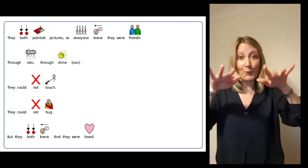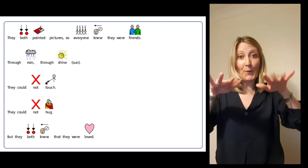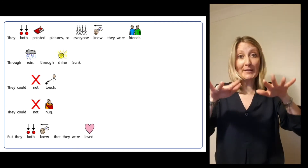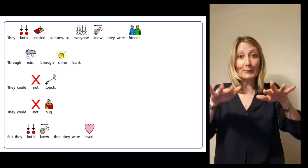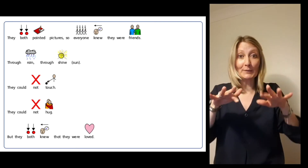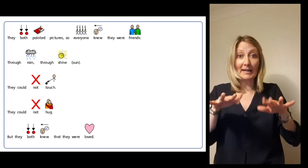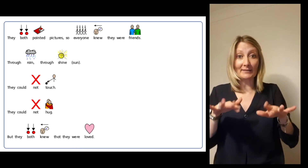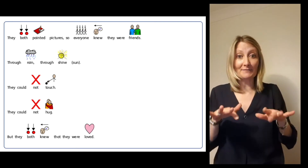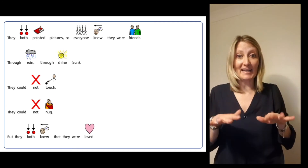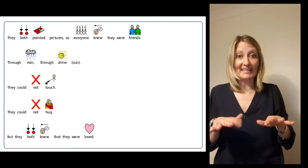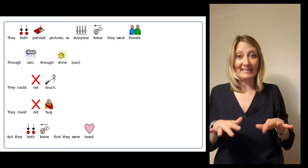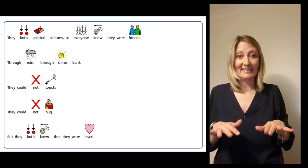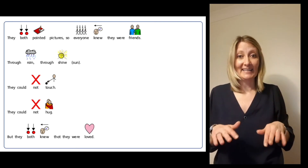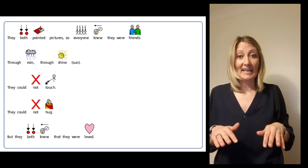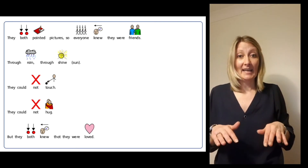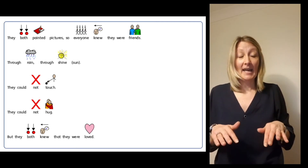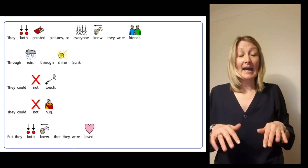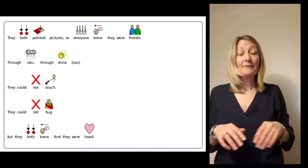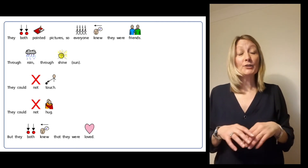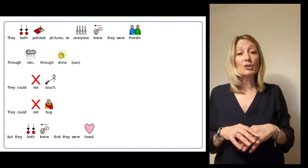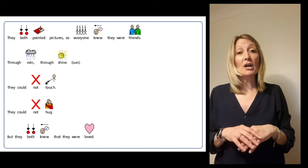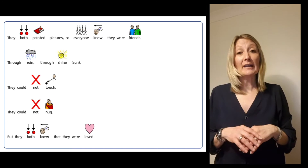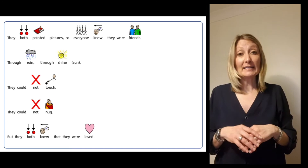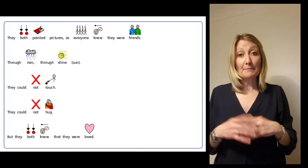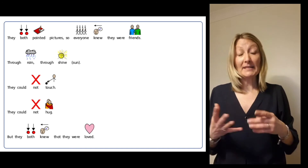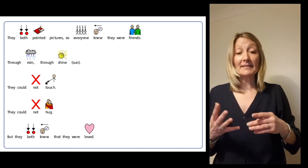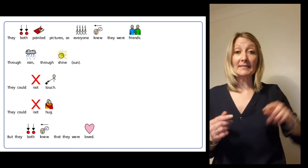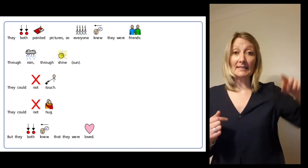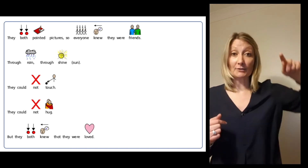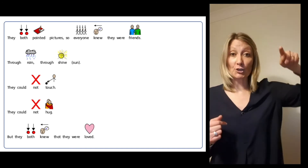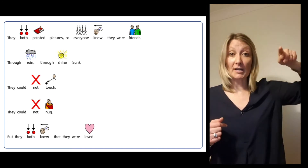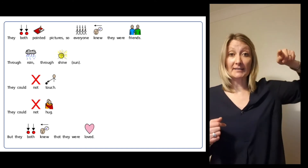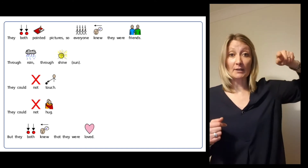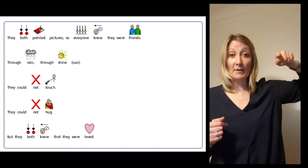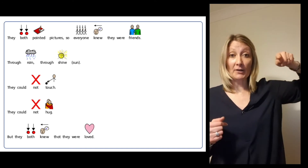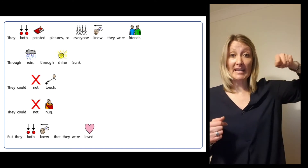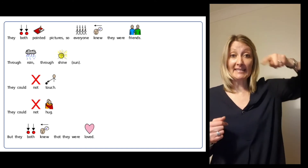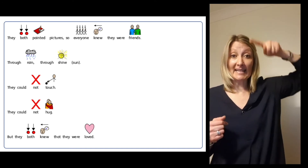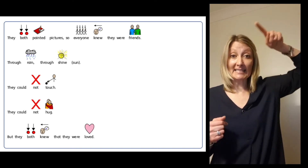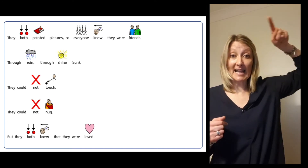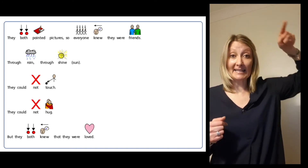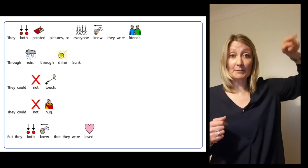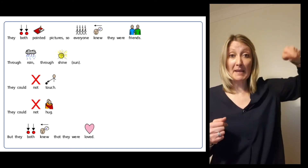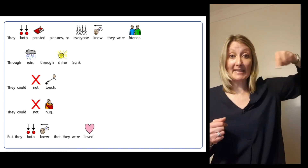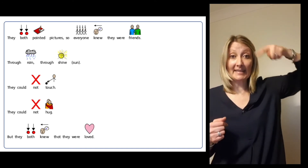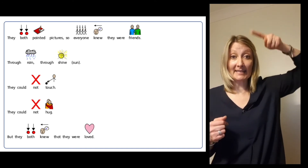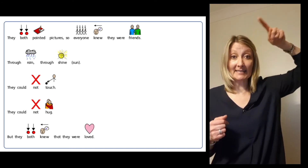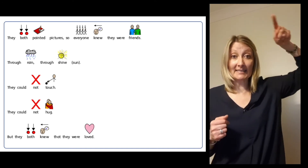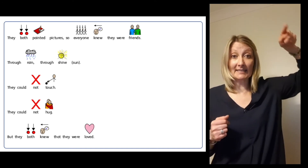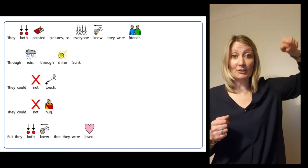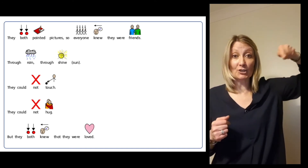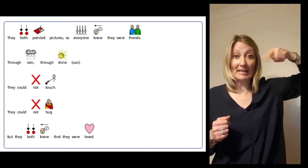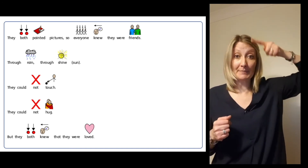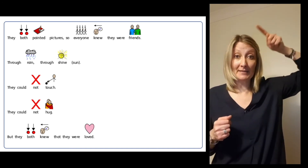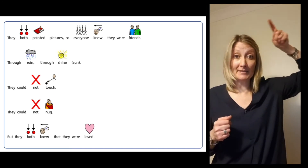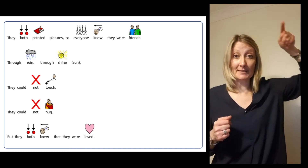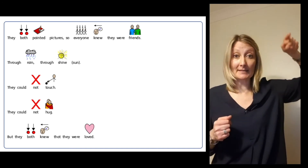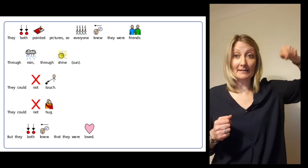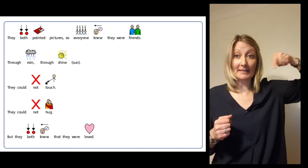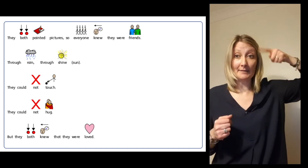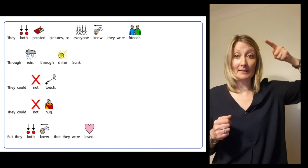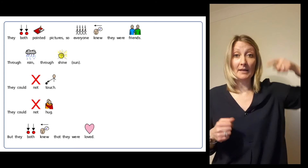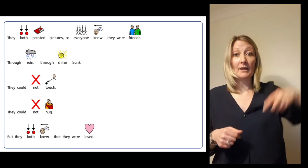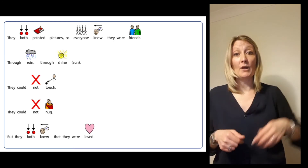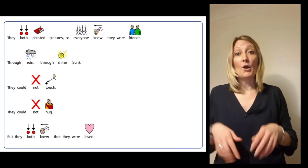to wiggle like the rain. And for shine, it means the sunshine, so we've got index hand making a sun shape in the